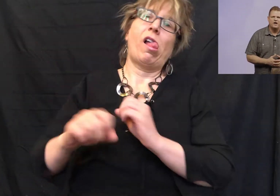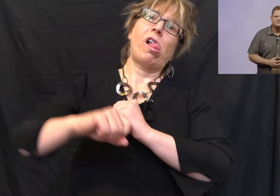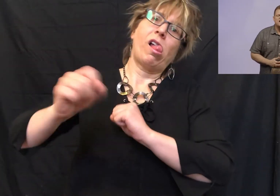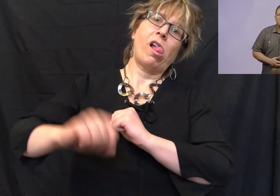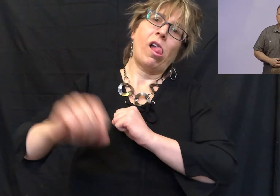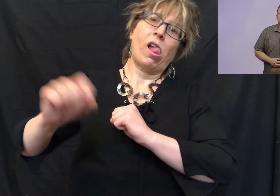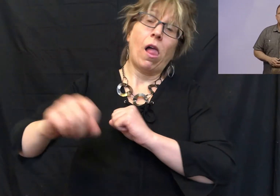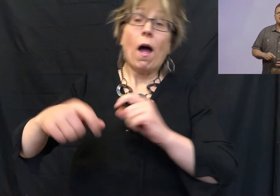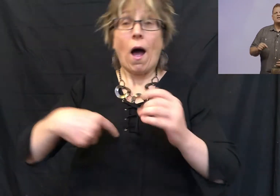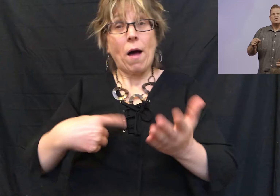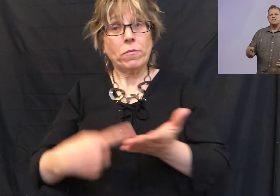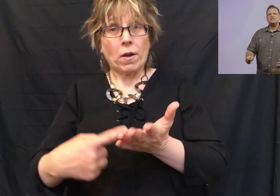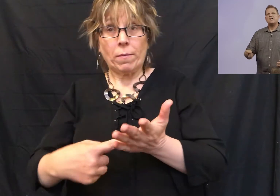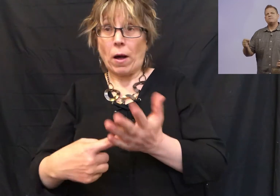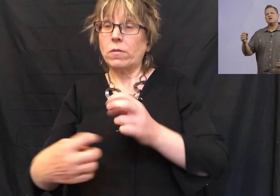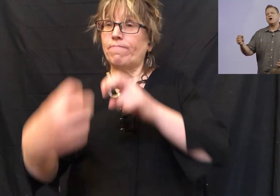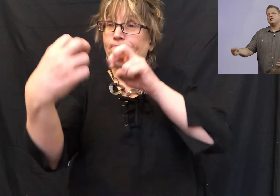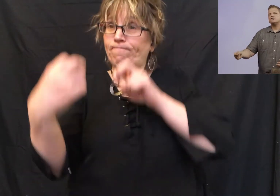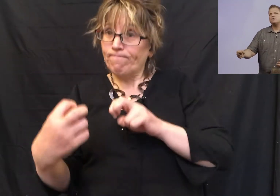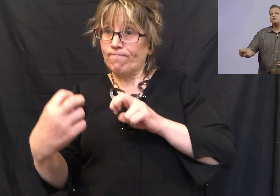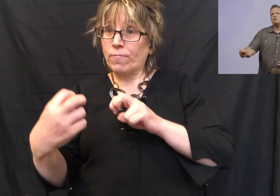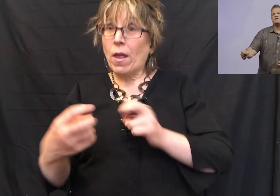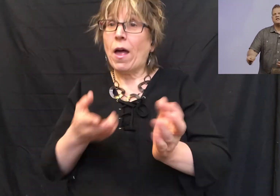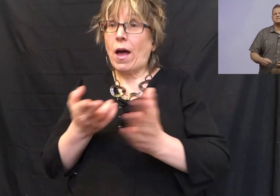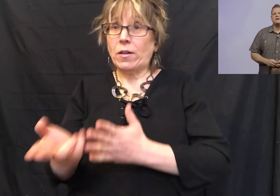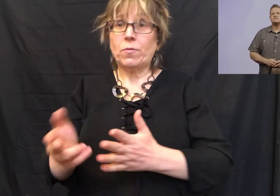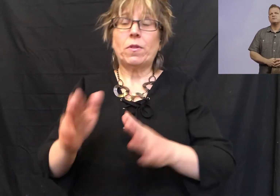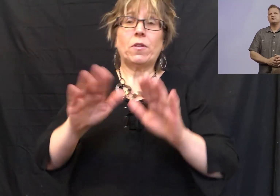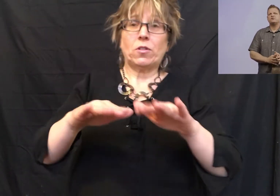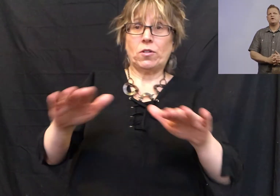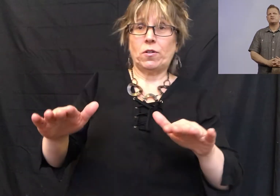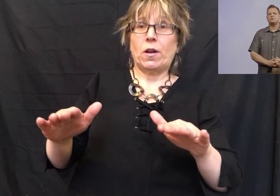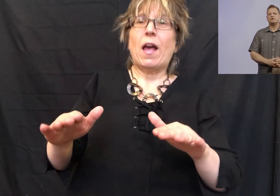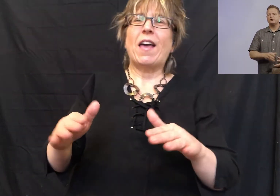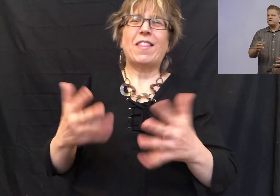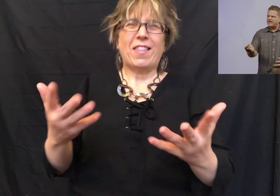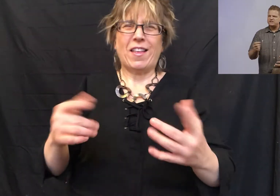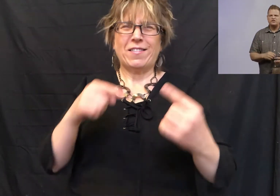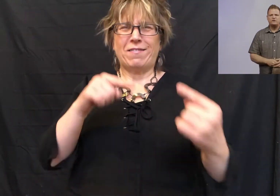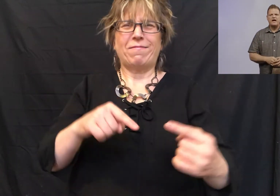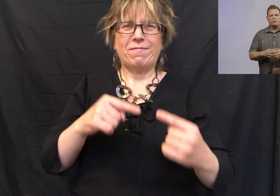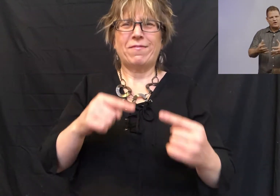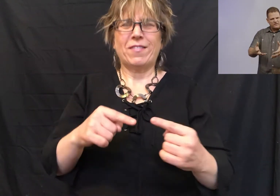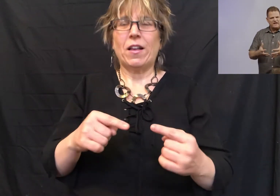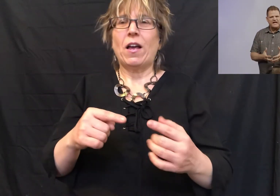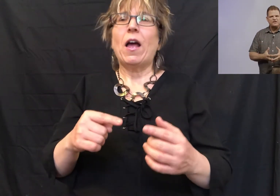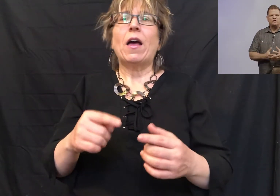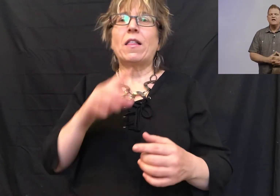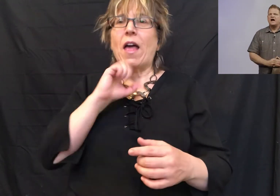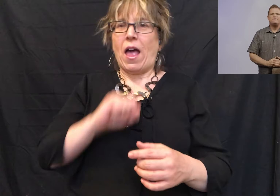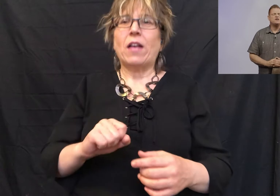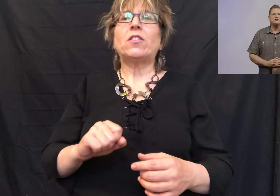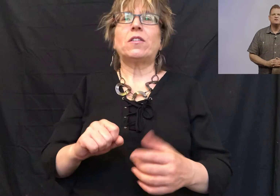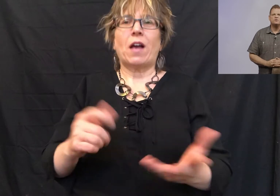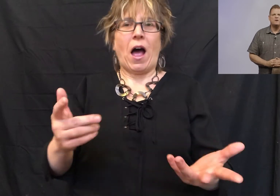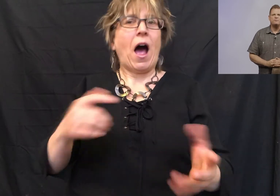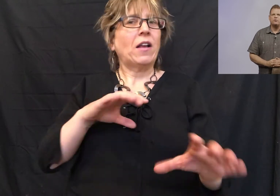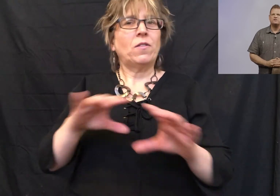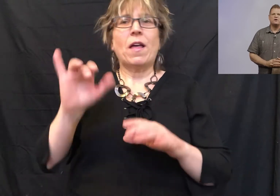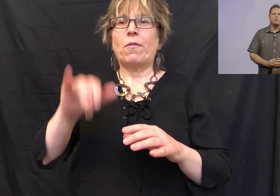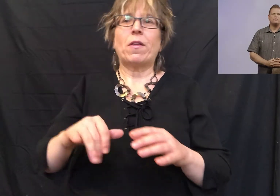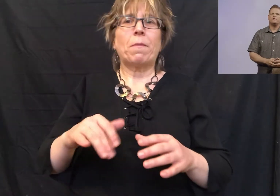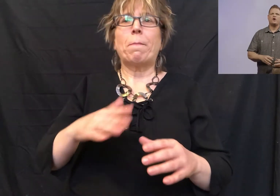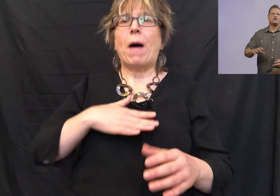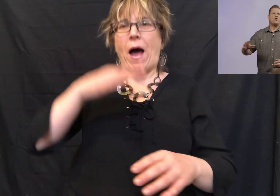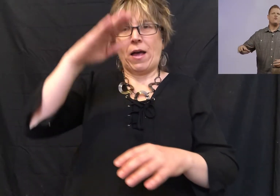all your problems. I'm talking about sitting down and being honest with your kids about some of the things you've wrestled with. Look at the age that they're at. What can they handle? I've done this with my